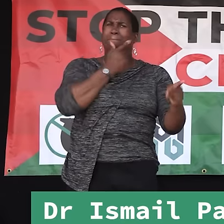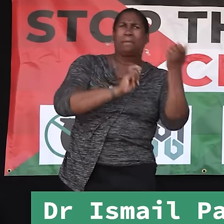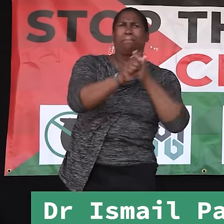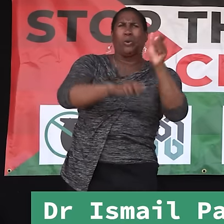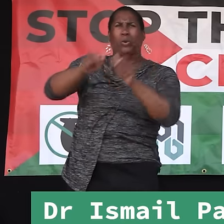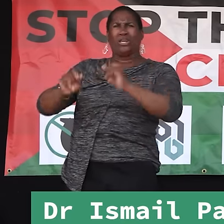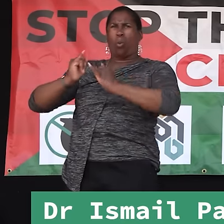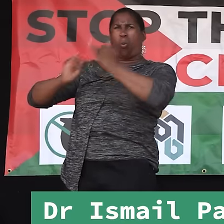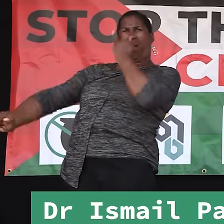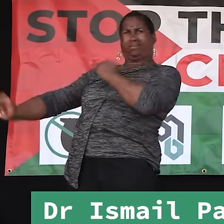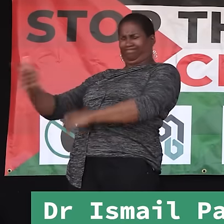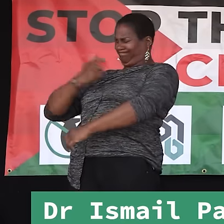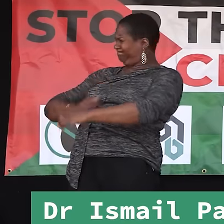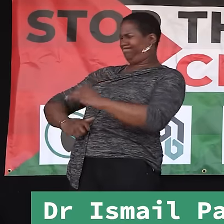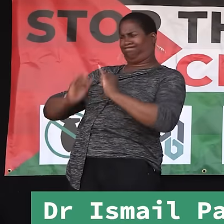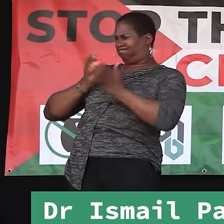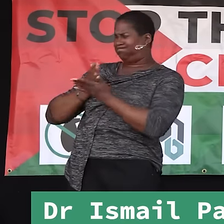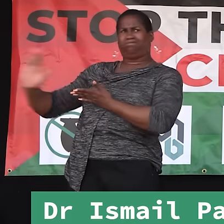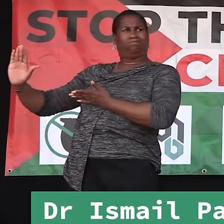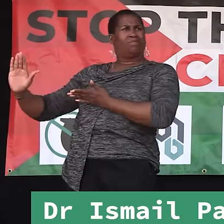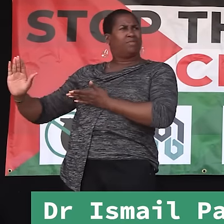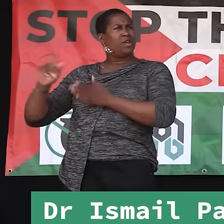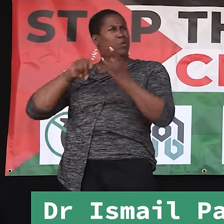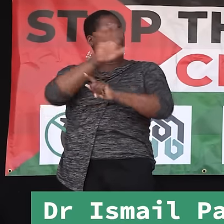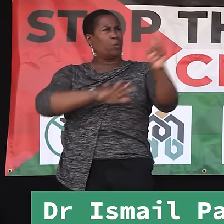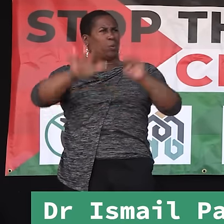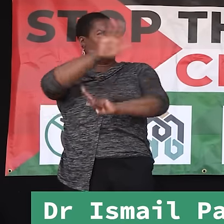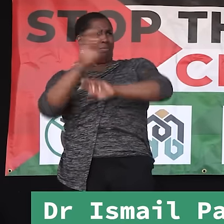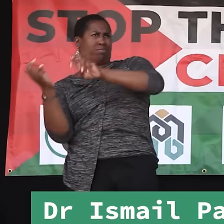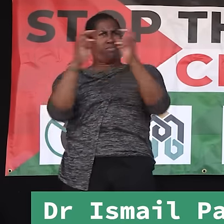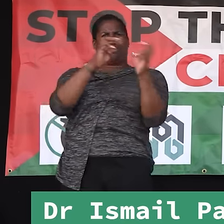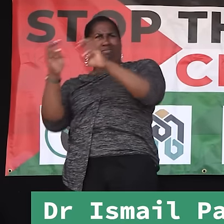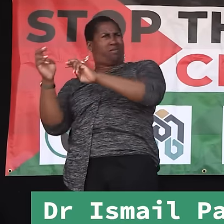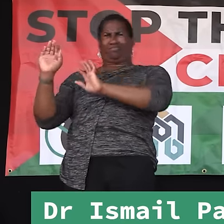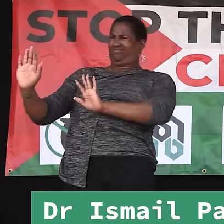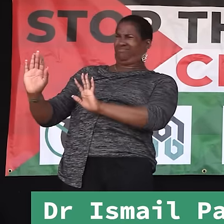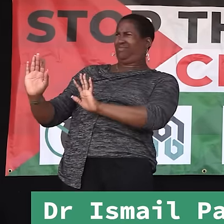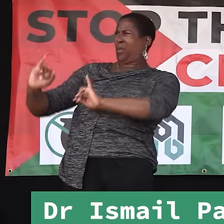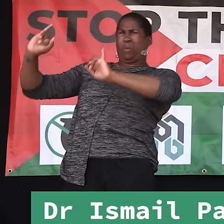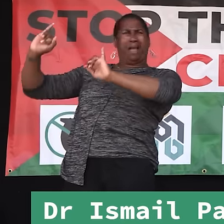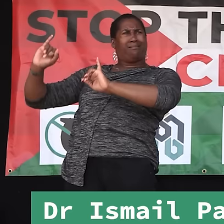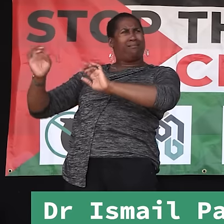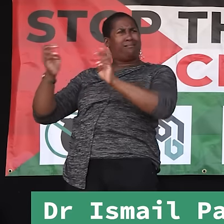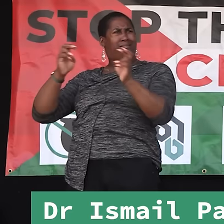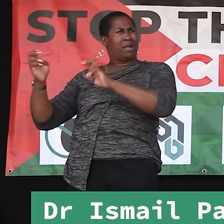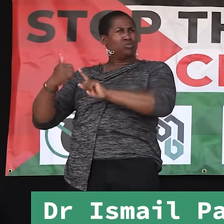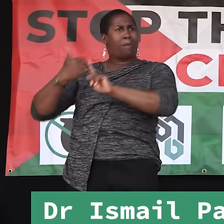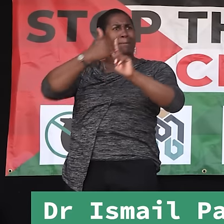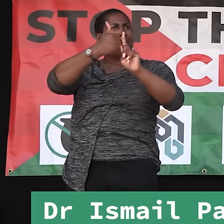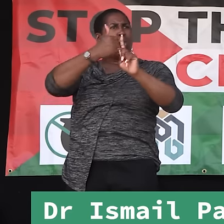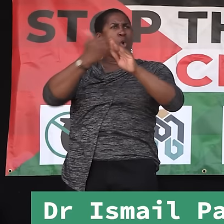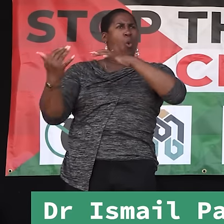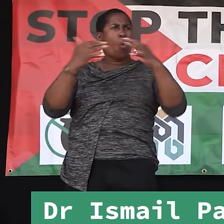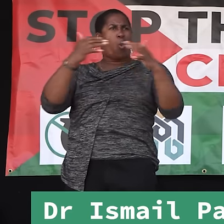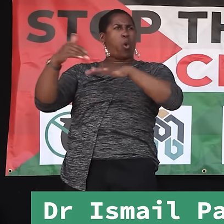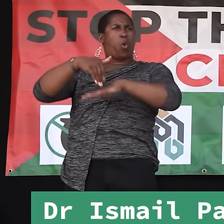The UK government has lost the argument of continuing to support Israel genocide and war crimes. So now they have returned